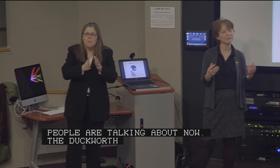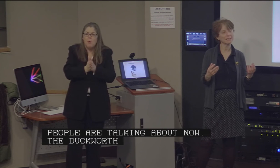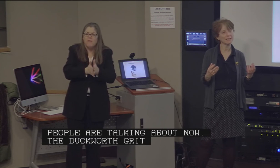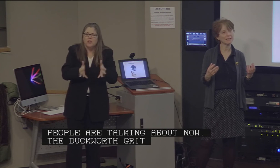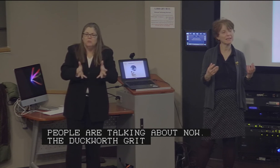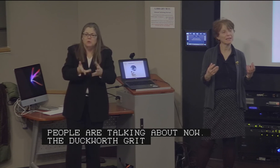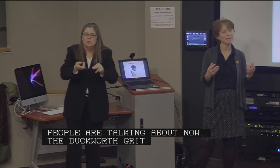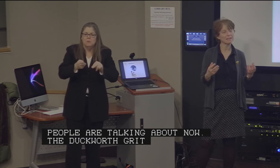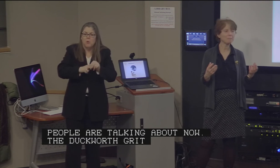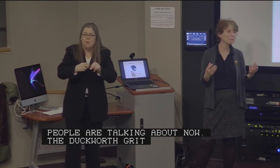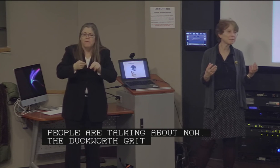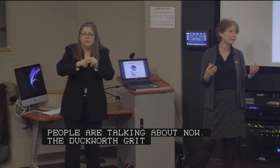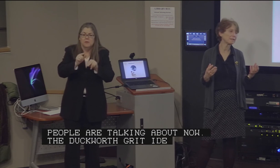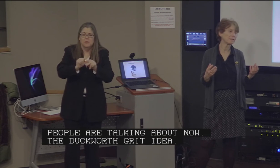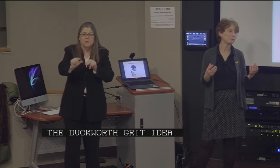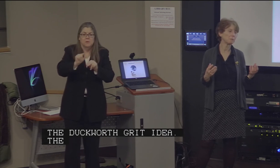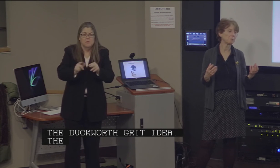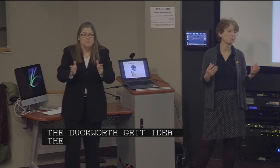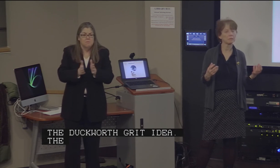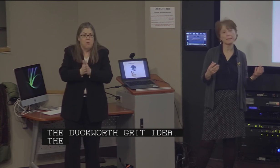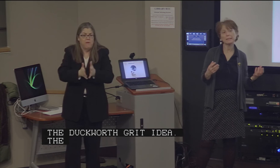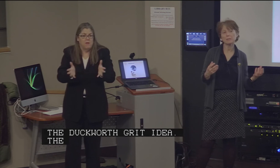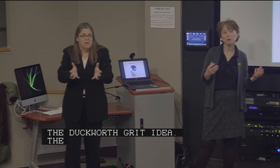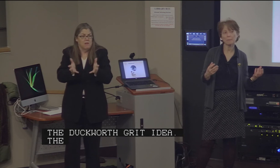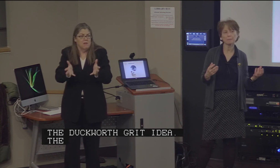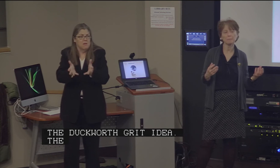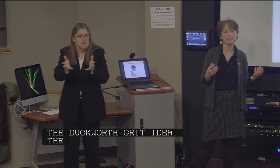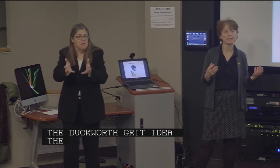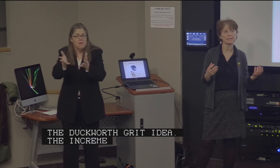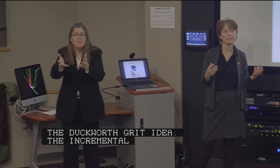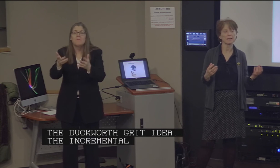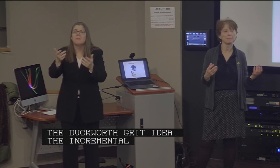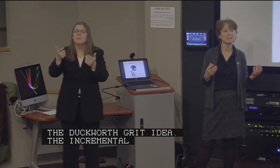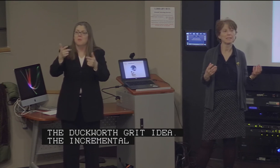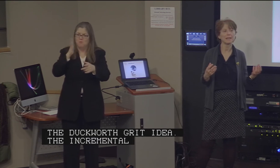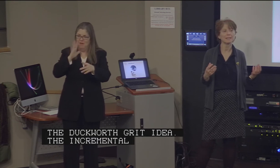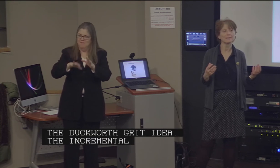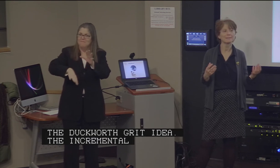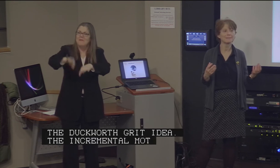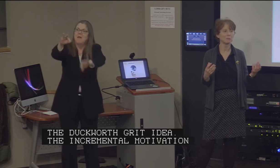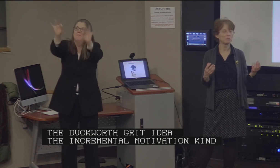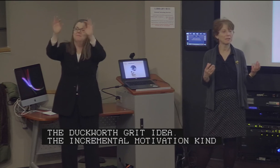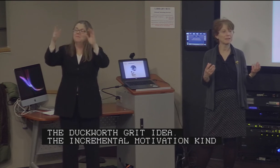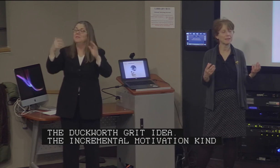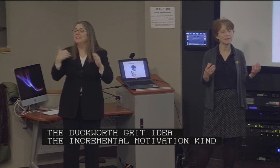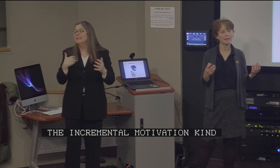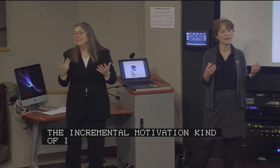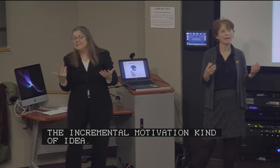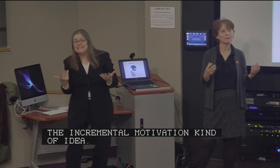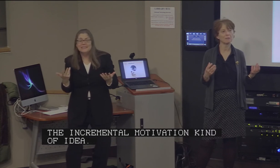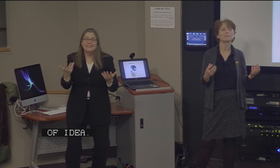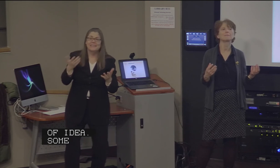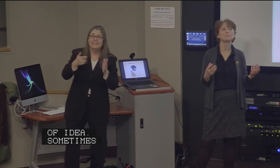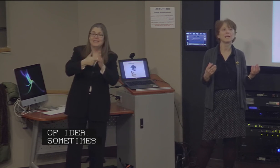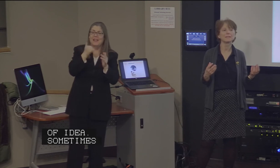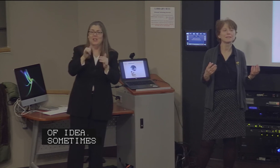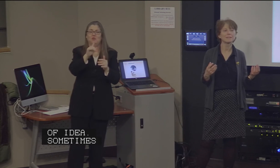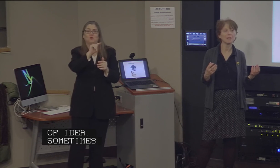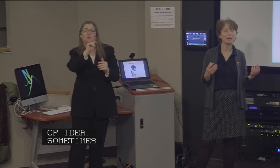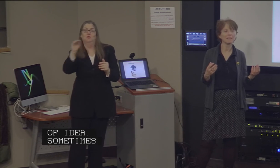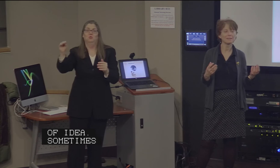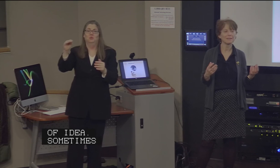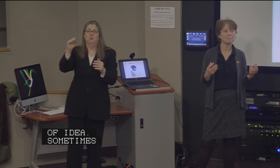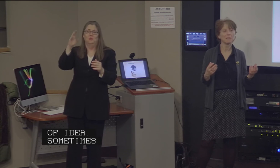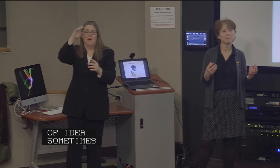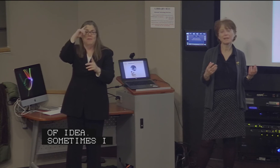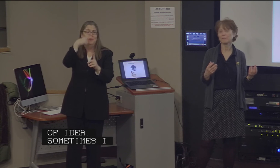kind of idea. Sometimes I think those people are a little too optimistic. I mean, I do think that I could practice a